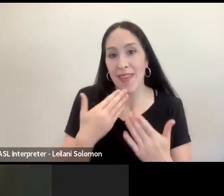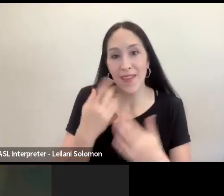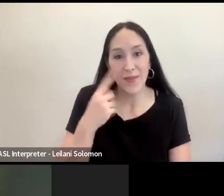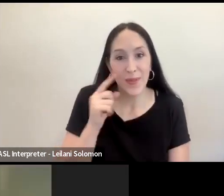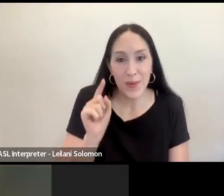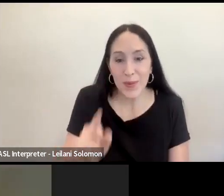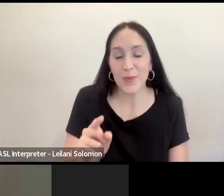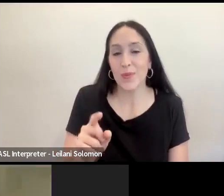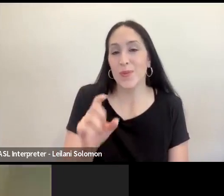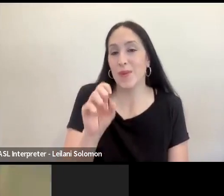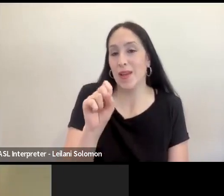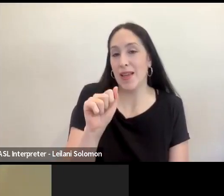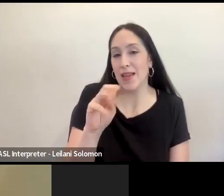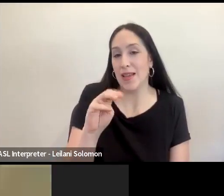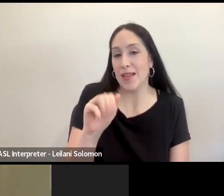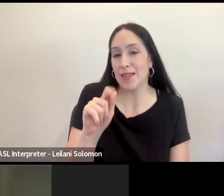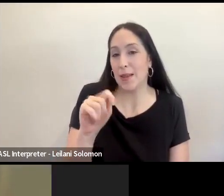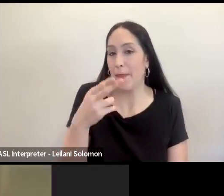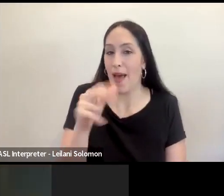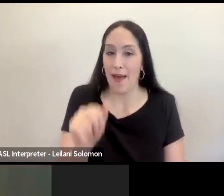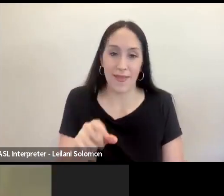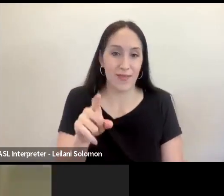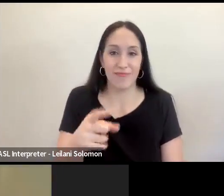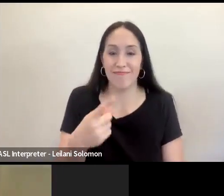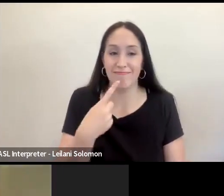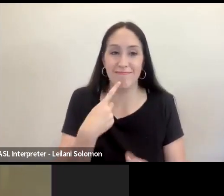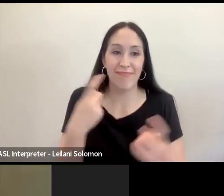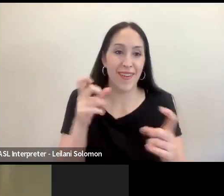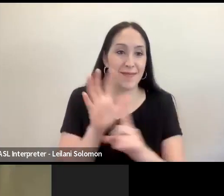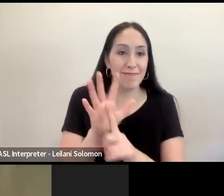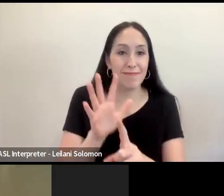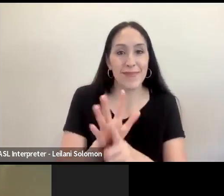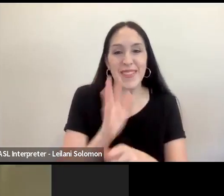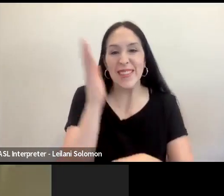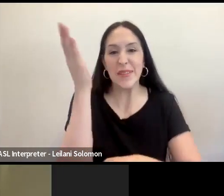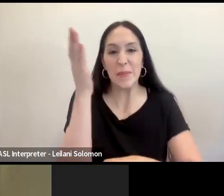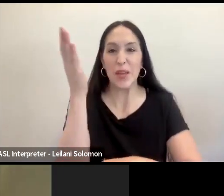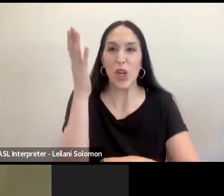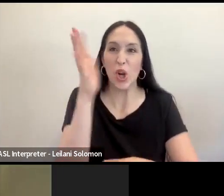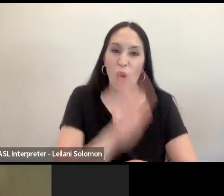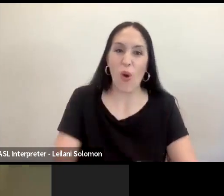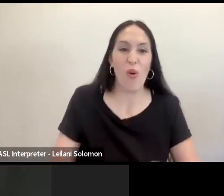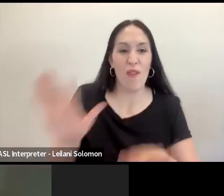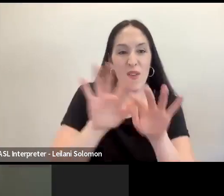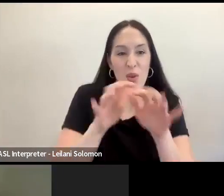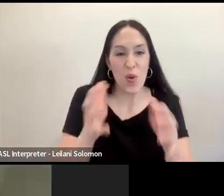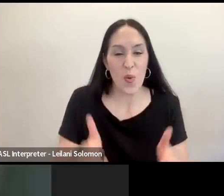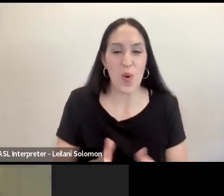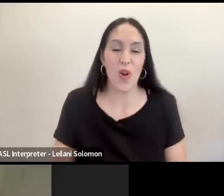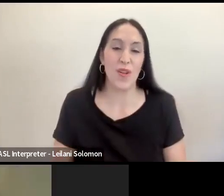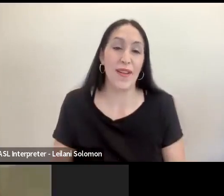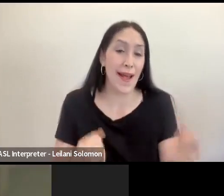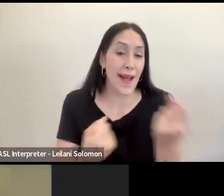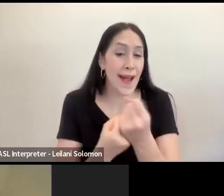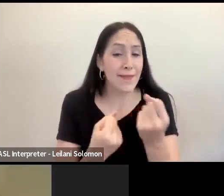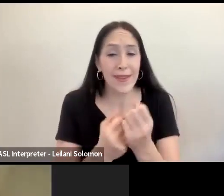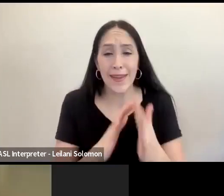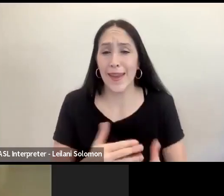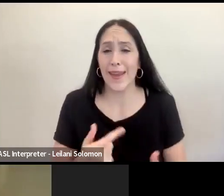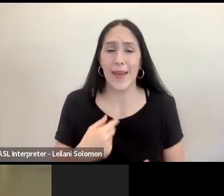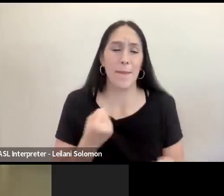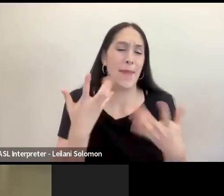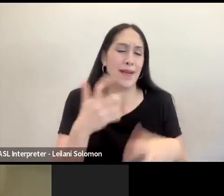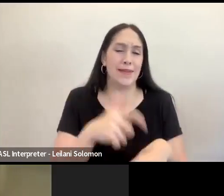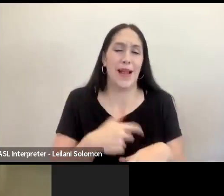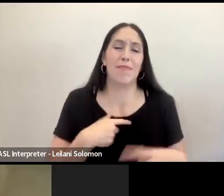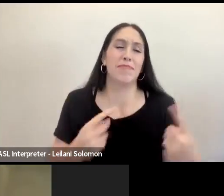who's a world-renowned speaker, advocate. I run into her all the time at all kinds of events. And so we are so lucky and blessed to